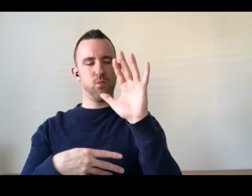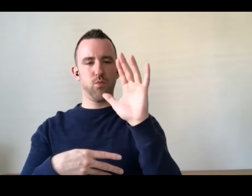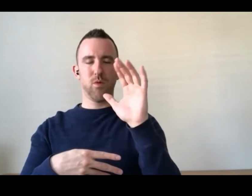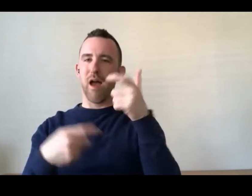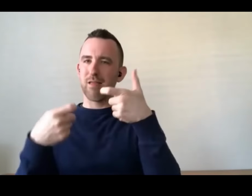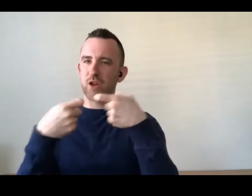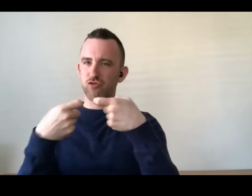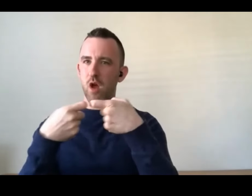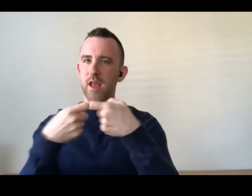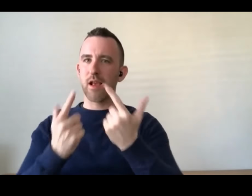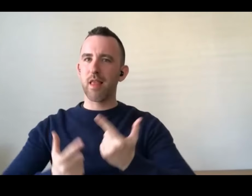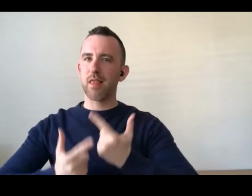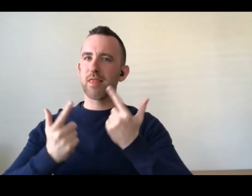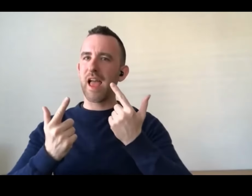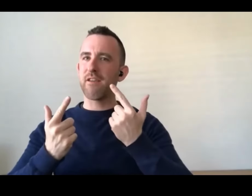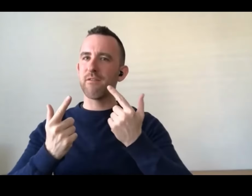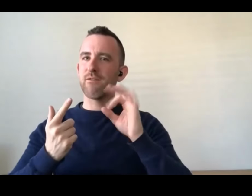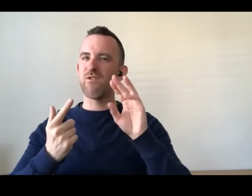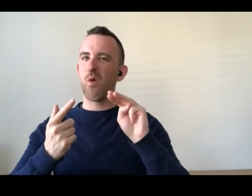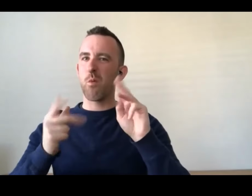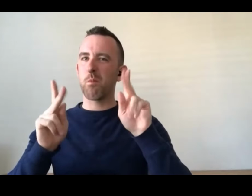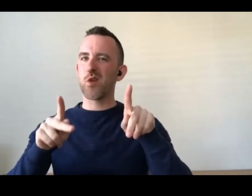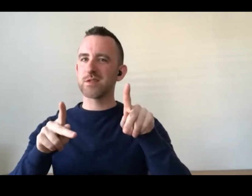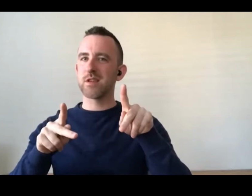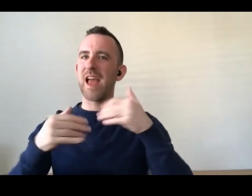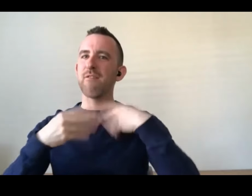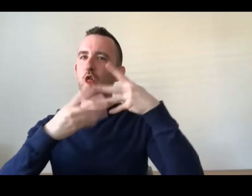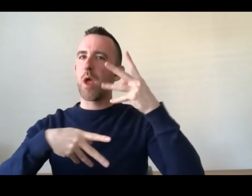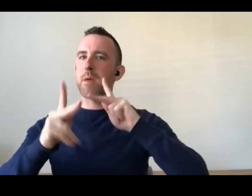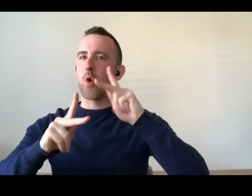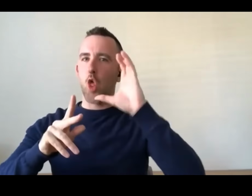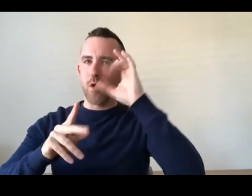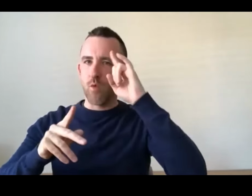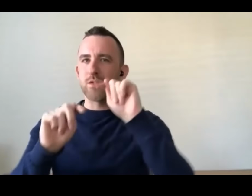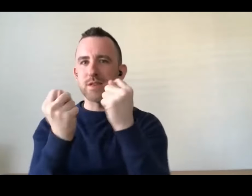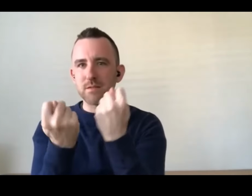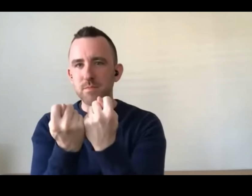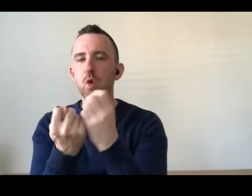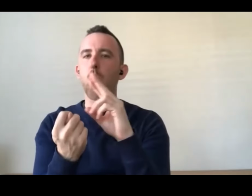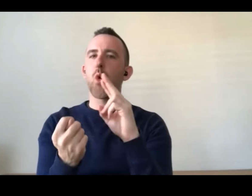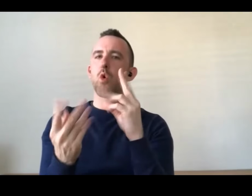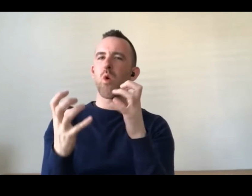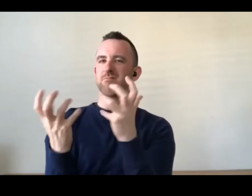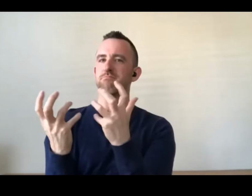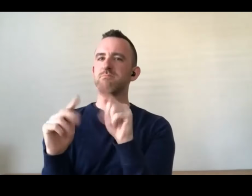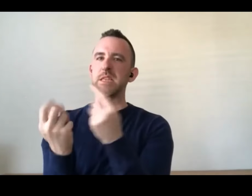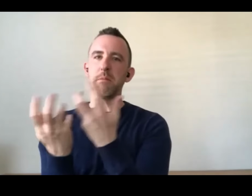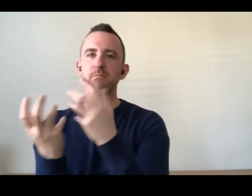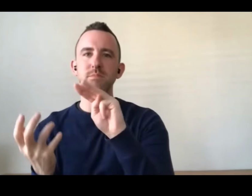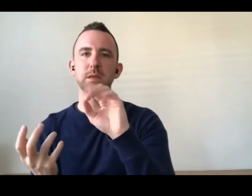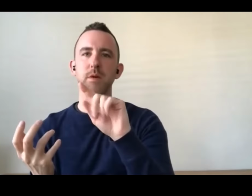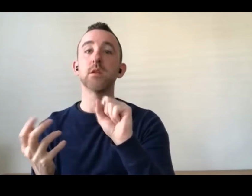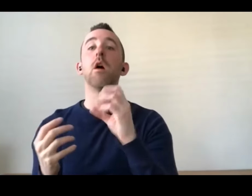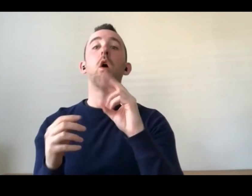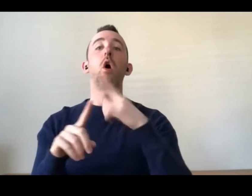electronic life form, is putting on for us. A thread there, people looking for teams or looking for teammates. We also recommend